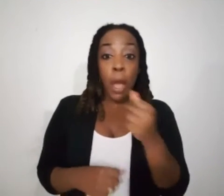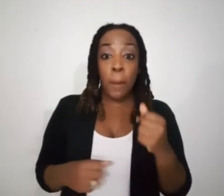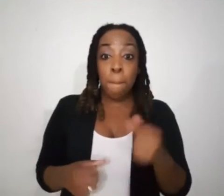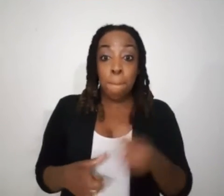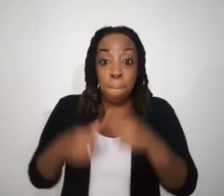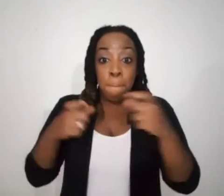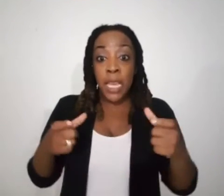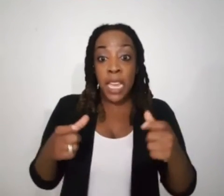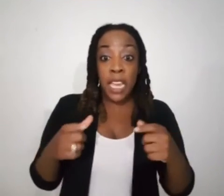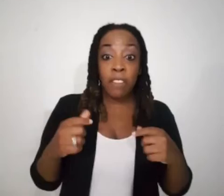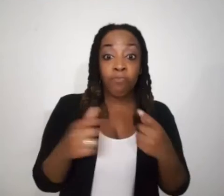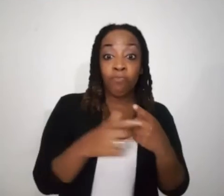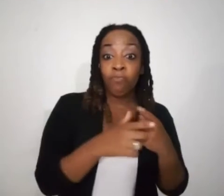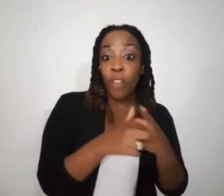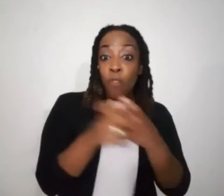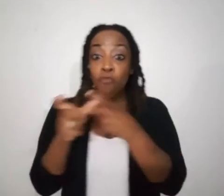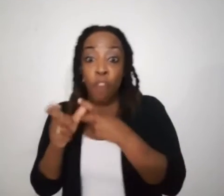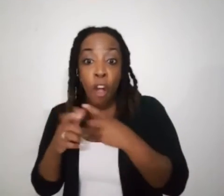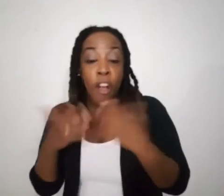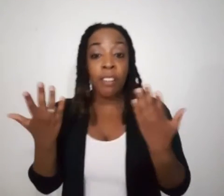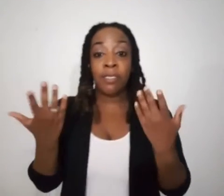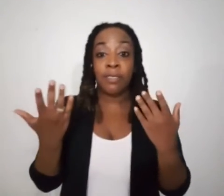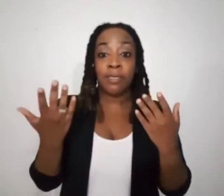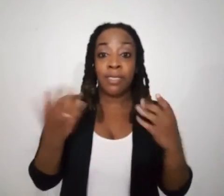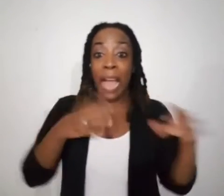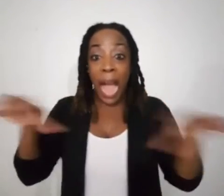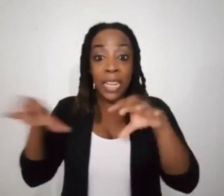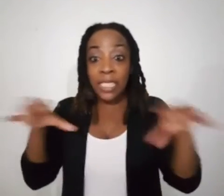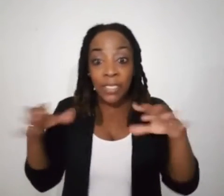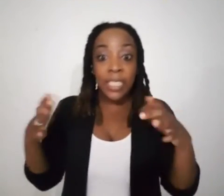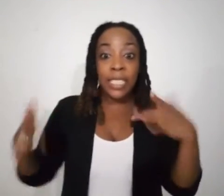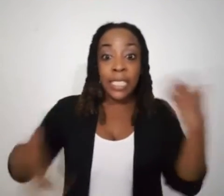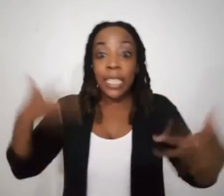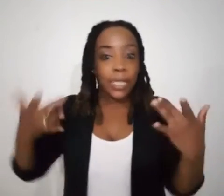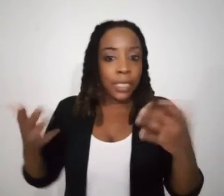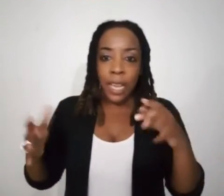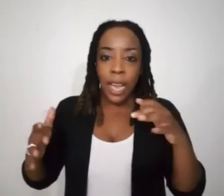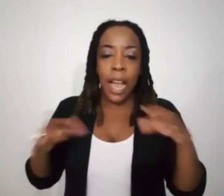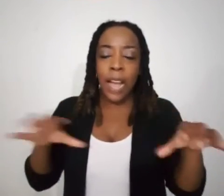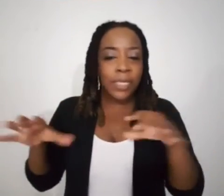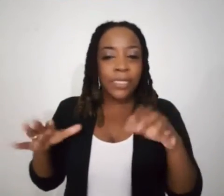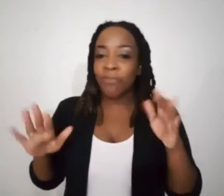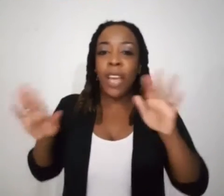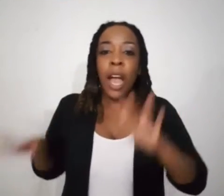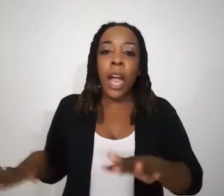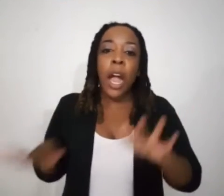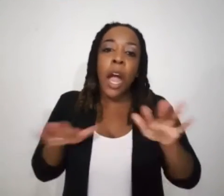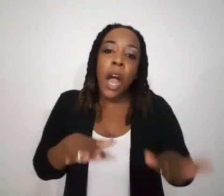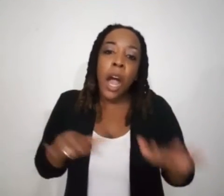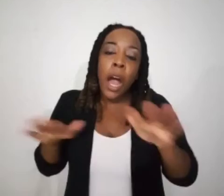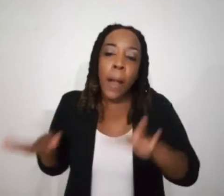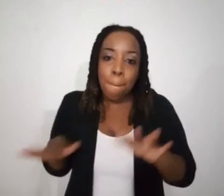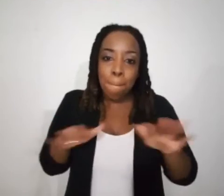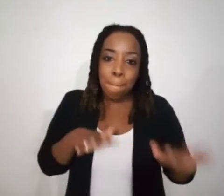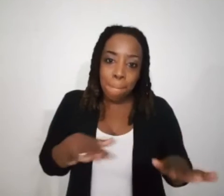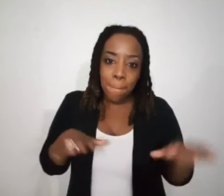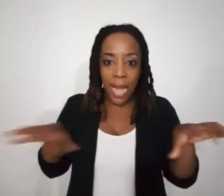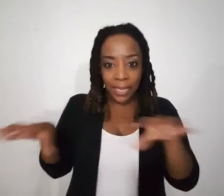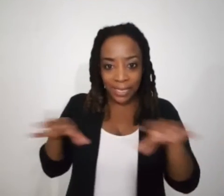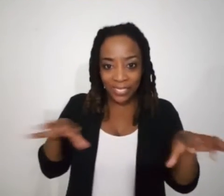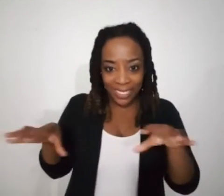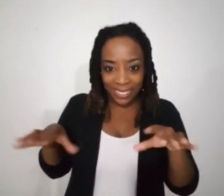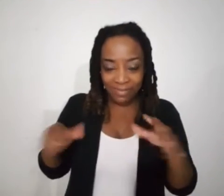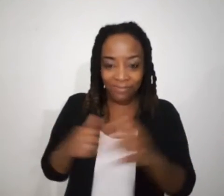the calming activities. You start with play that is calmer and